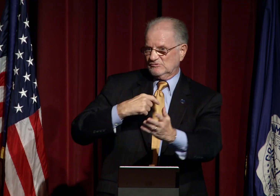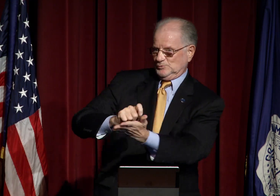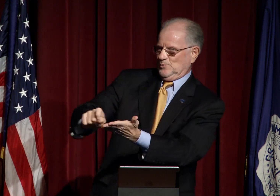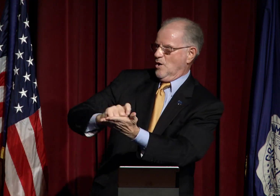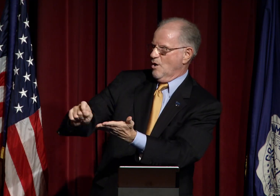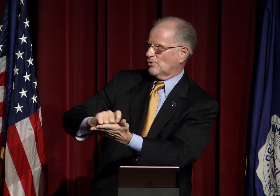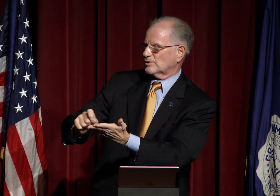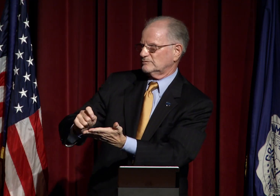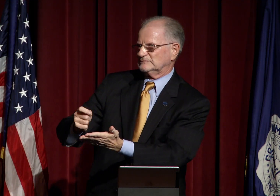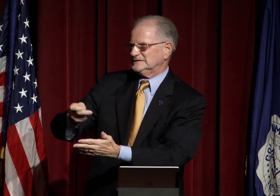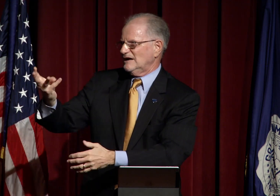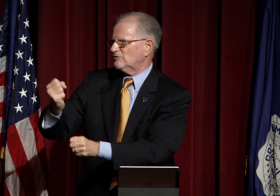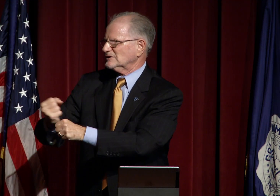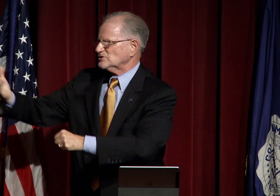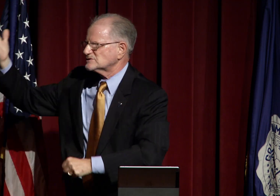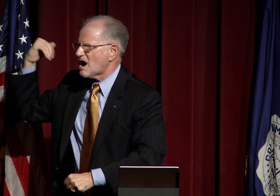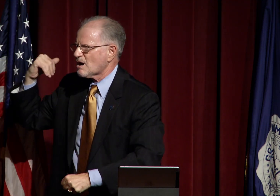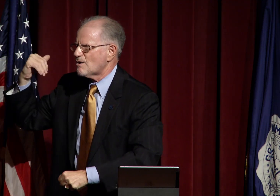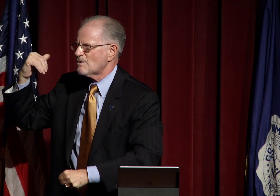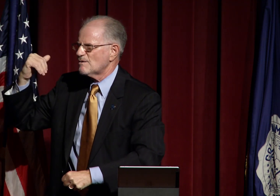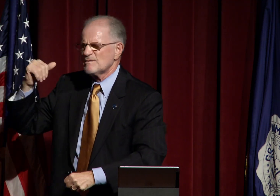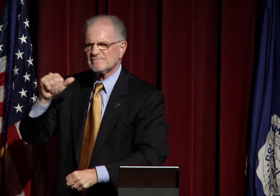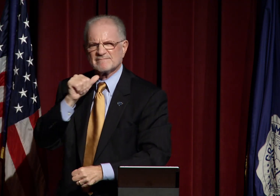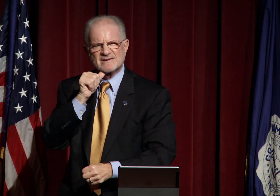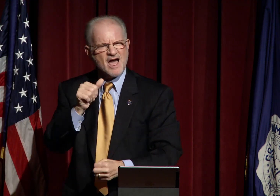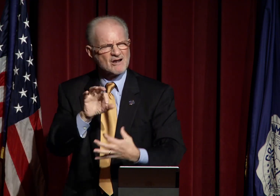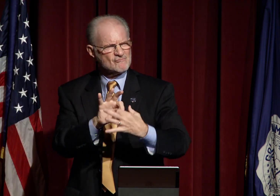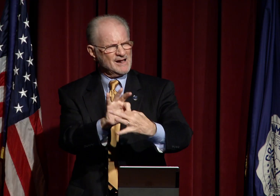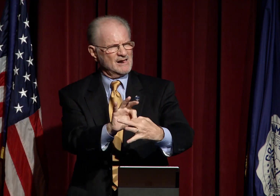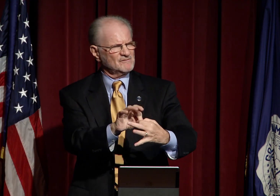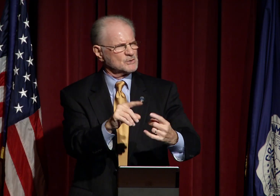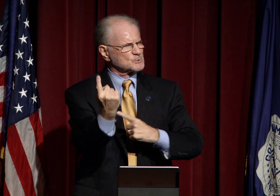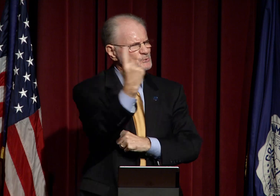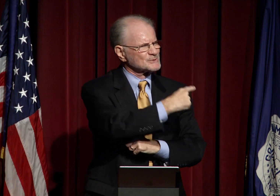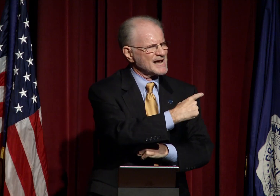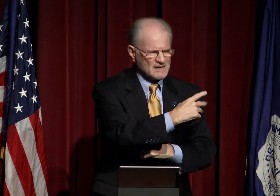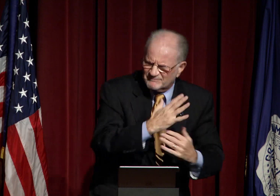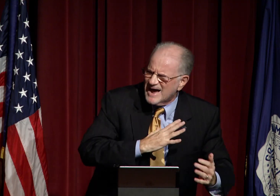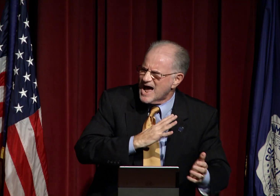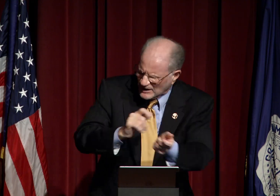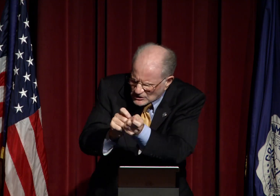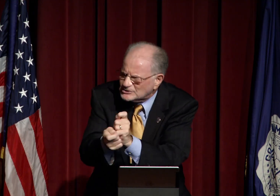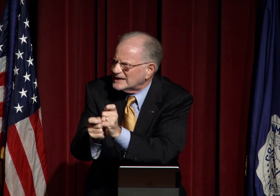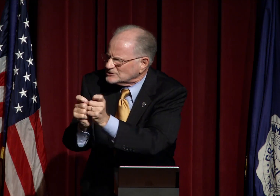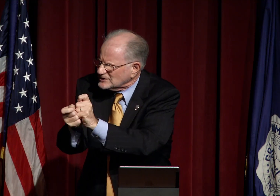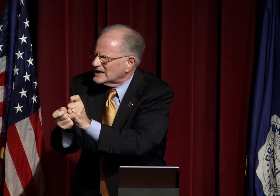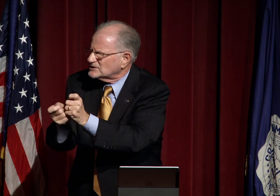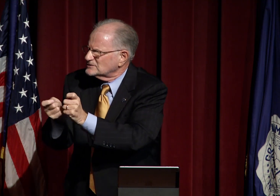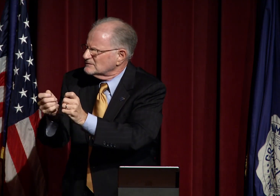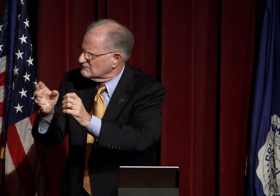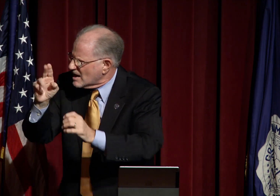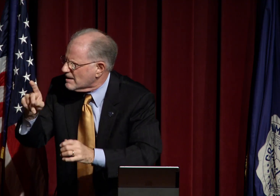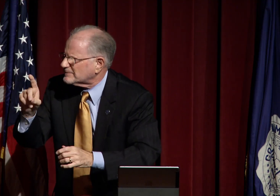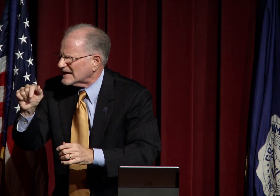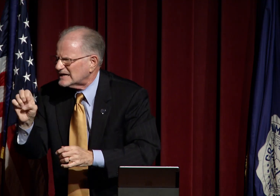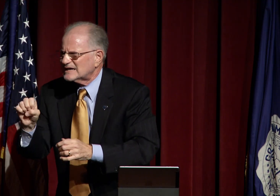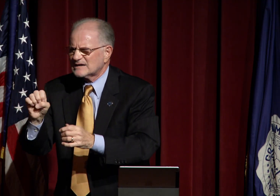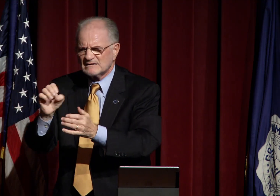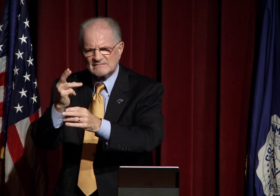to other areas. The document was crafted several years ago, and some pieces may not be as relevant today. It